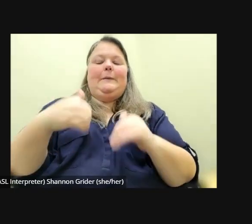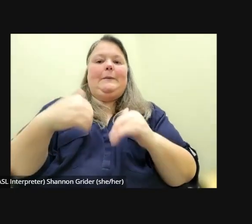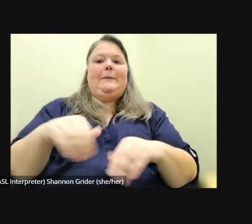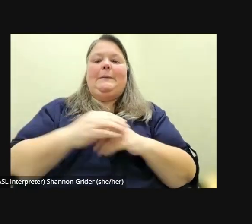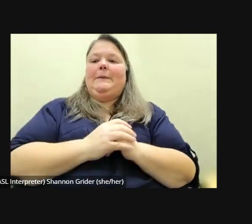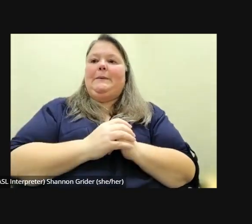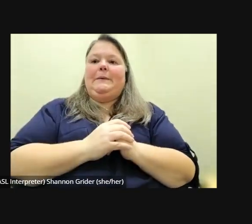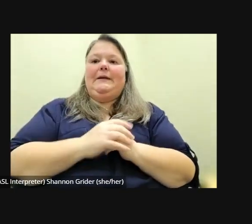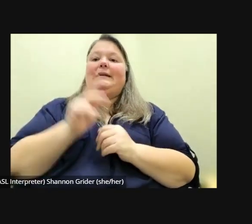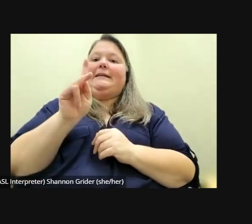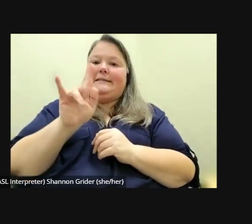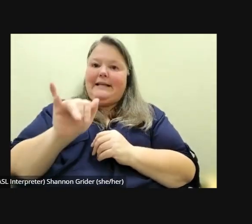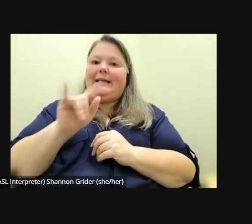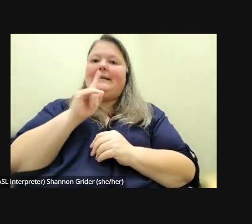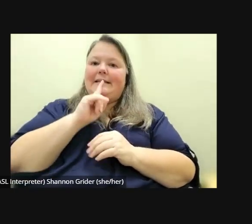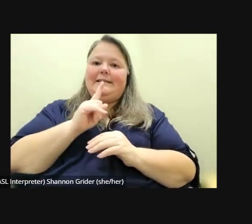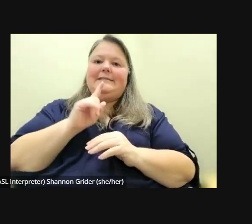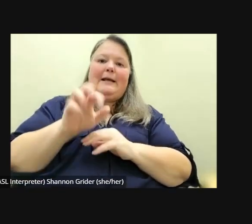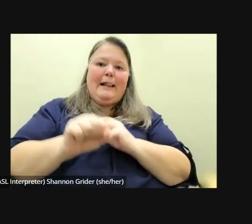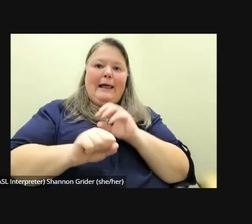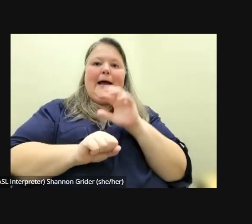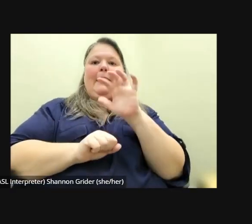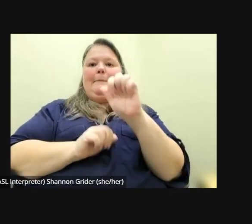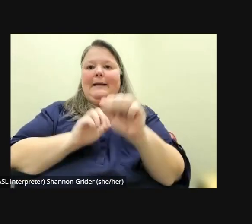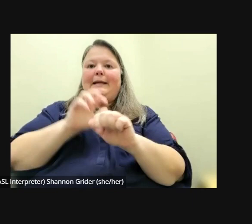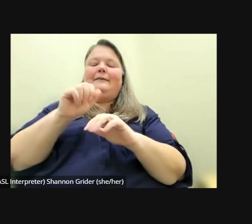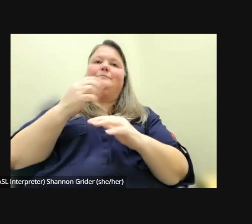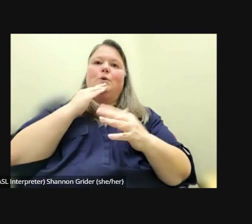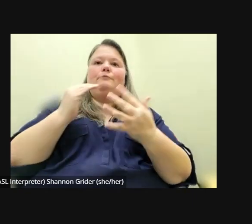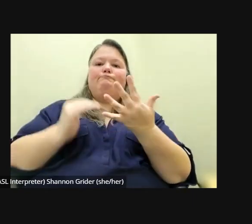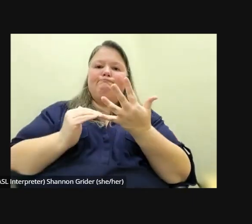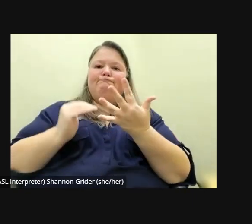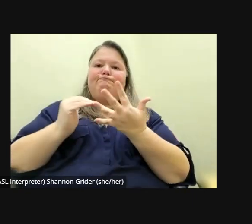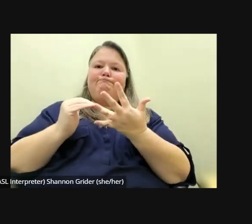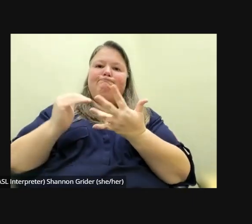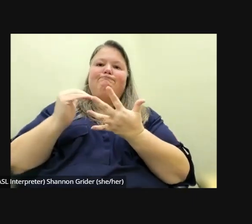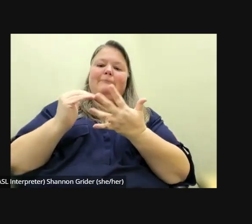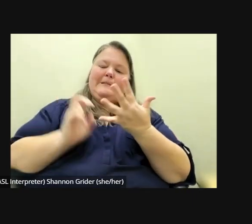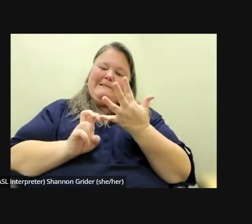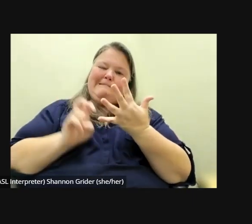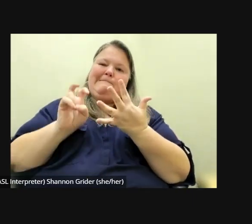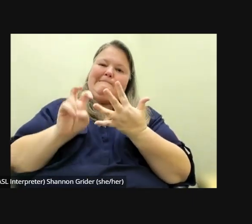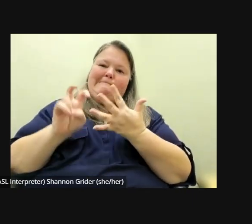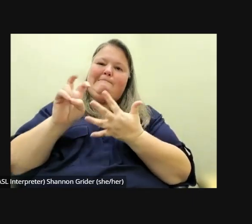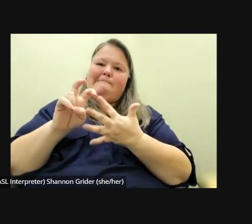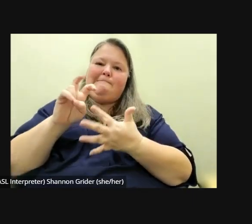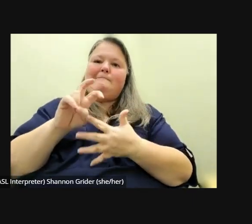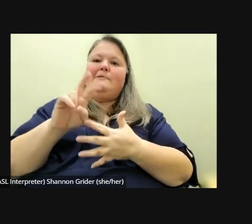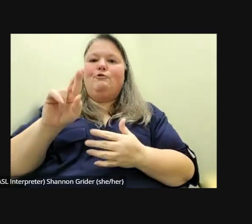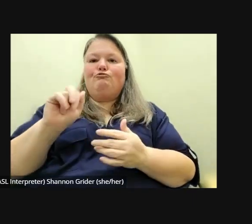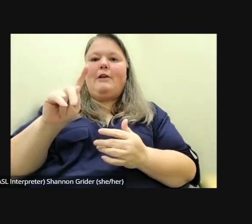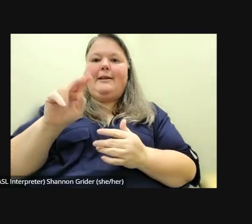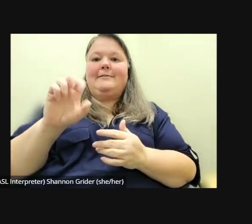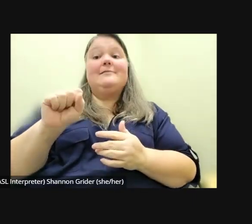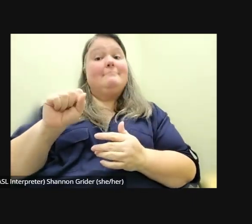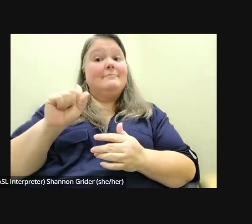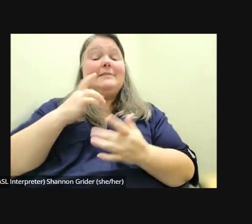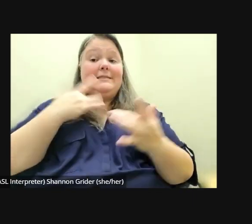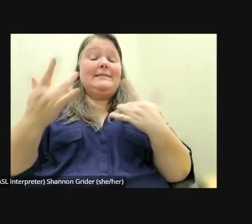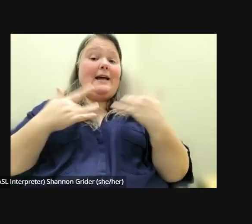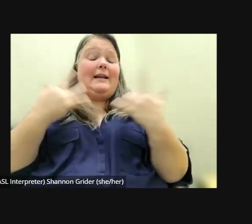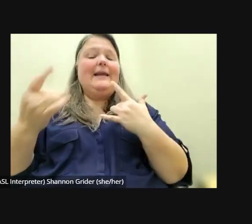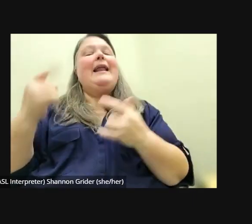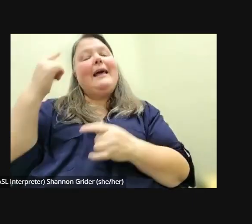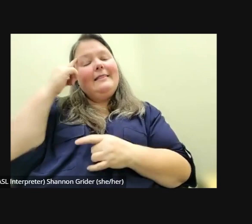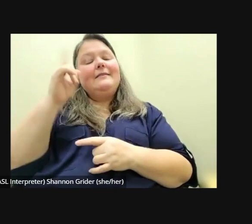climbing the ranks as we do this, it's very exciting. And I do think there's a real story to tell